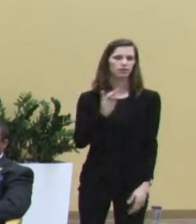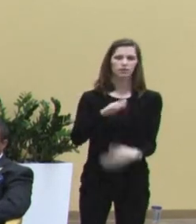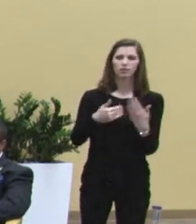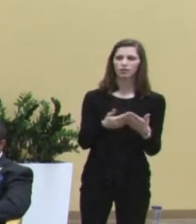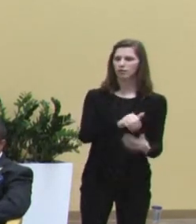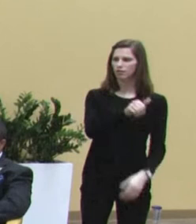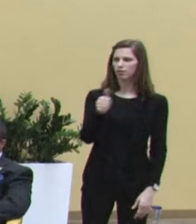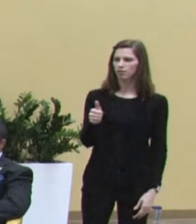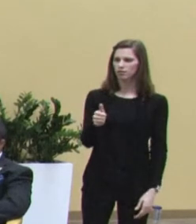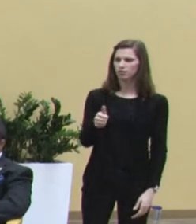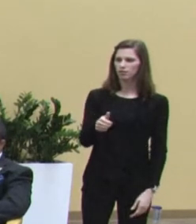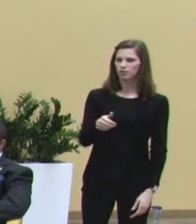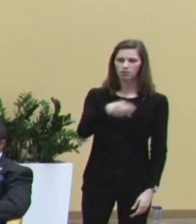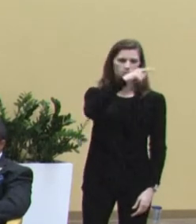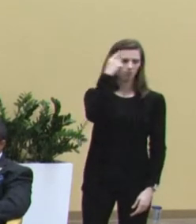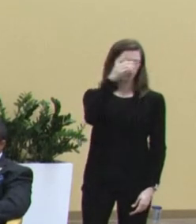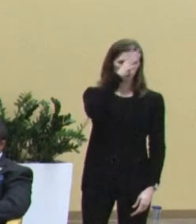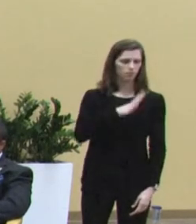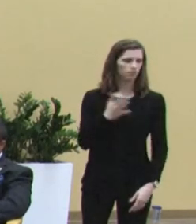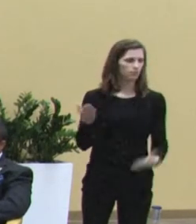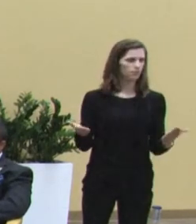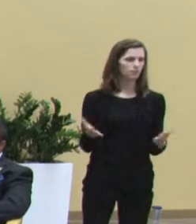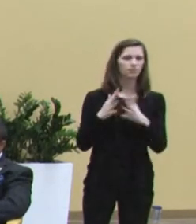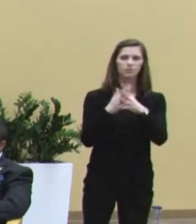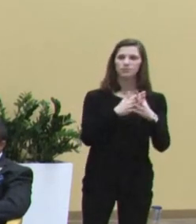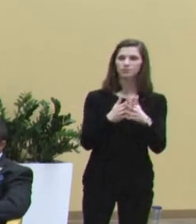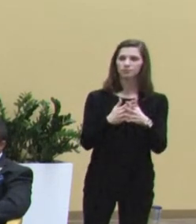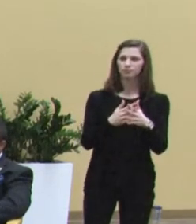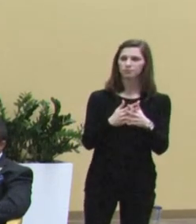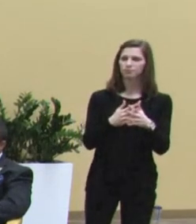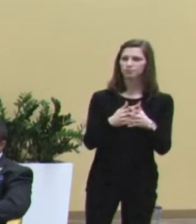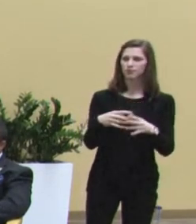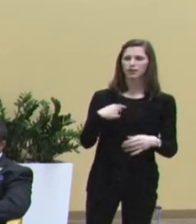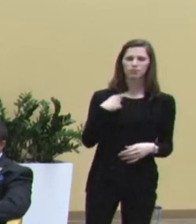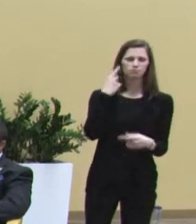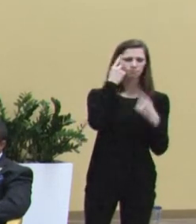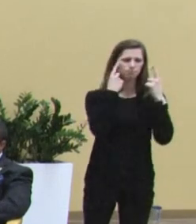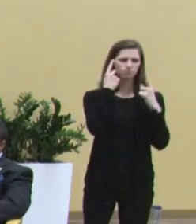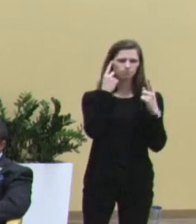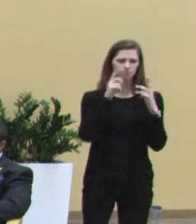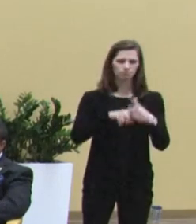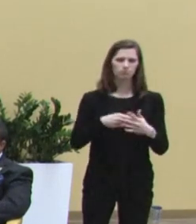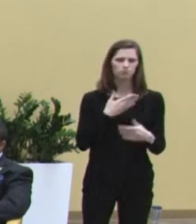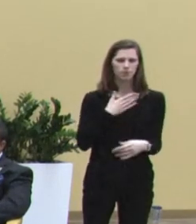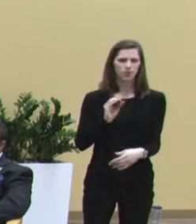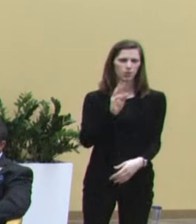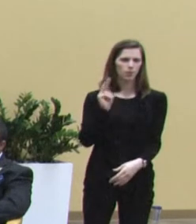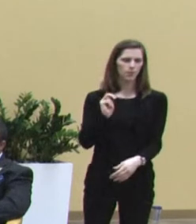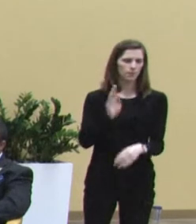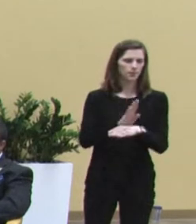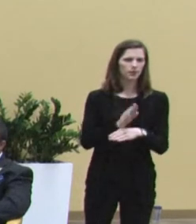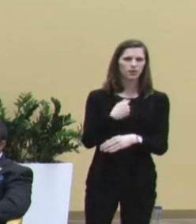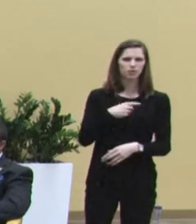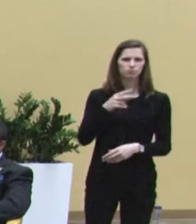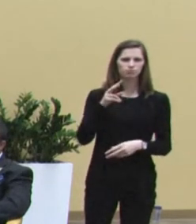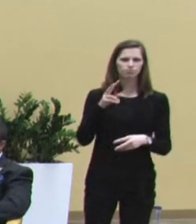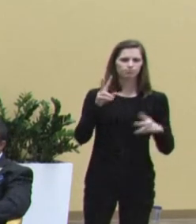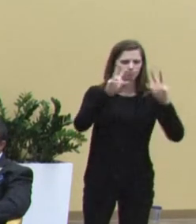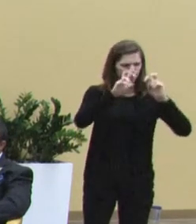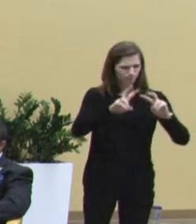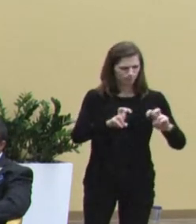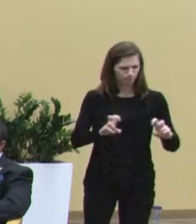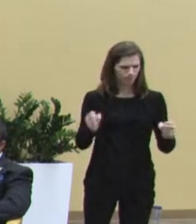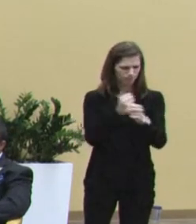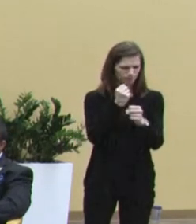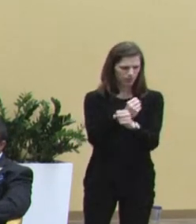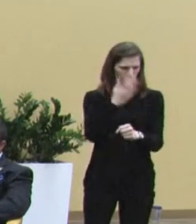So I looked at, you know, coming into business myself. I had a business, but then I started looking at the statistics. I started looking at, you